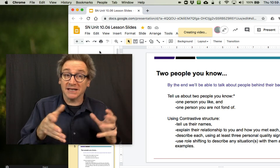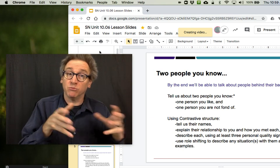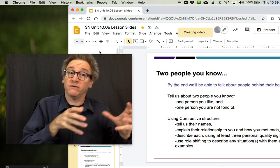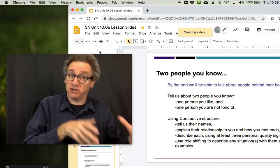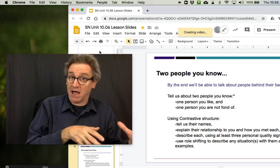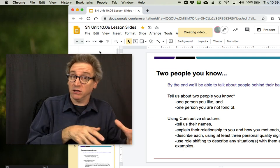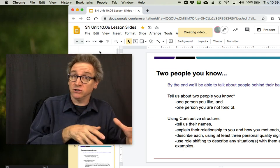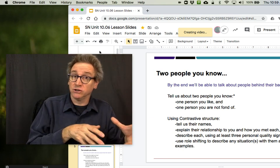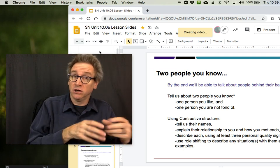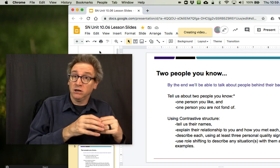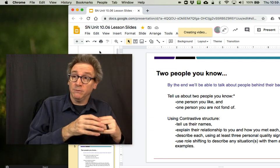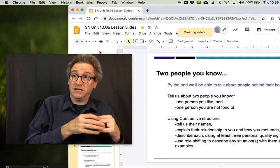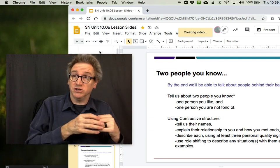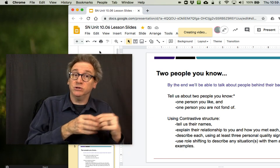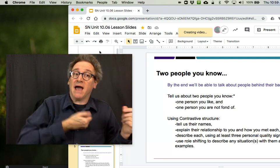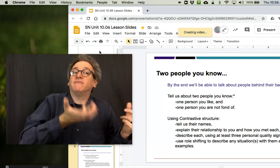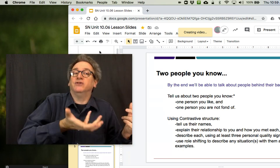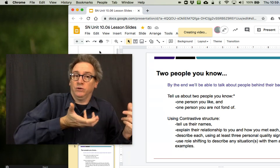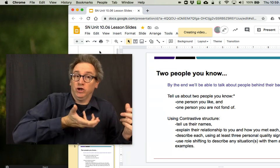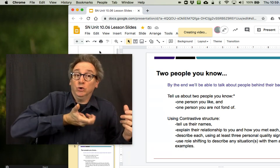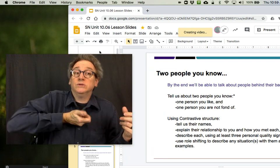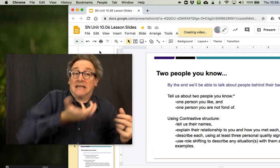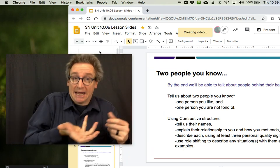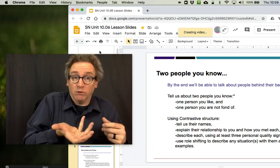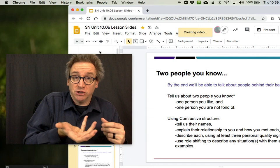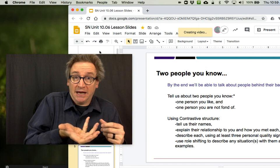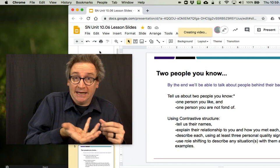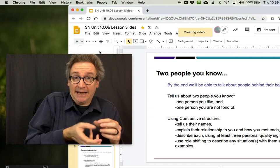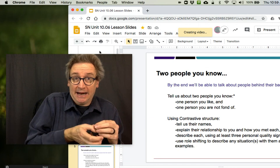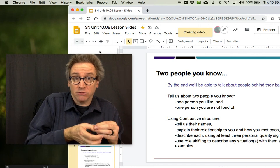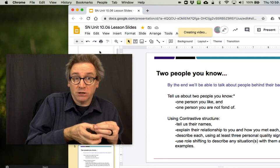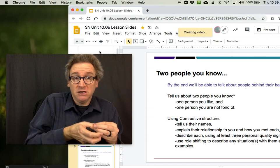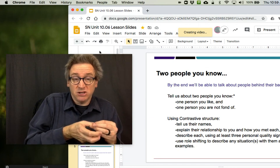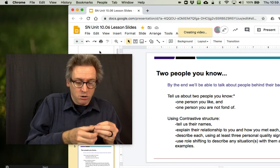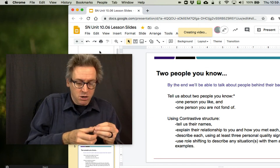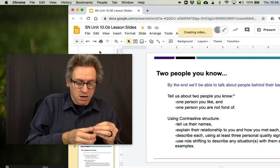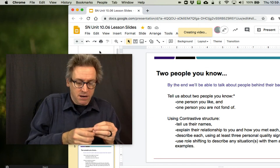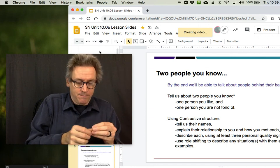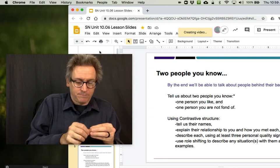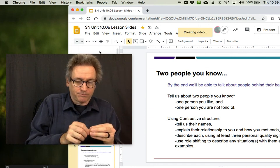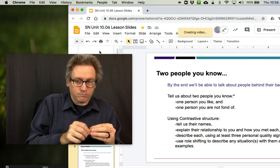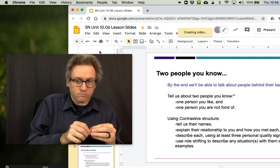introvert, it's more of a challenge because you do have to use language and get it out. So